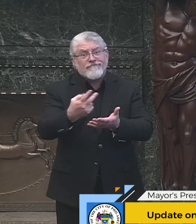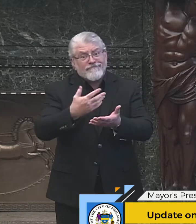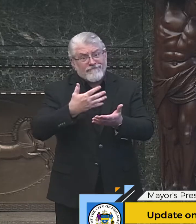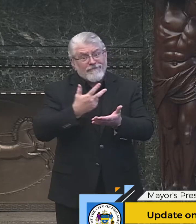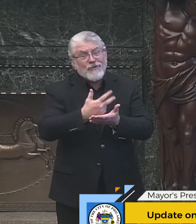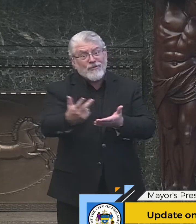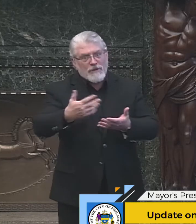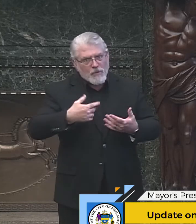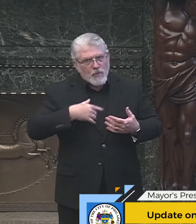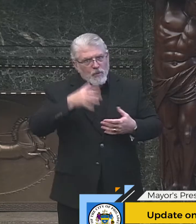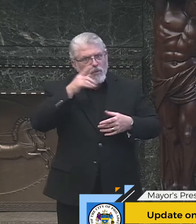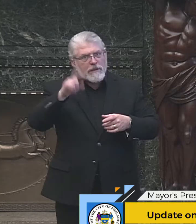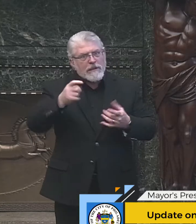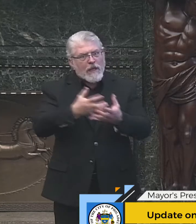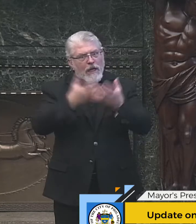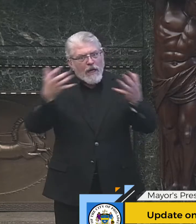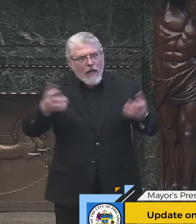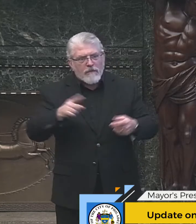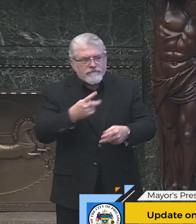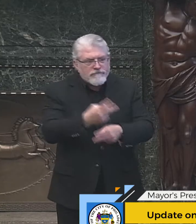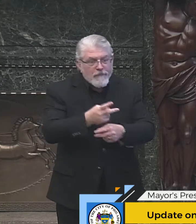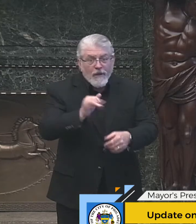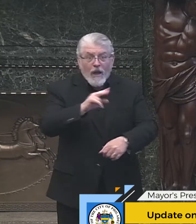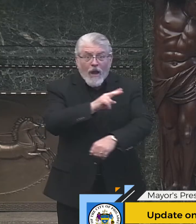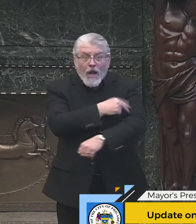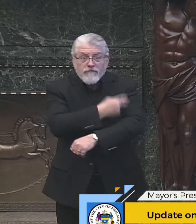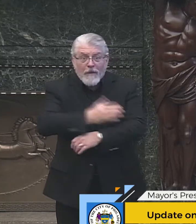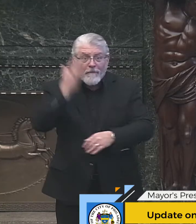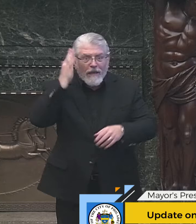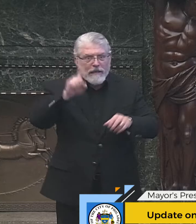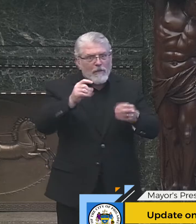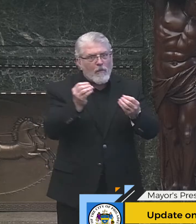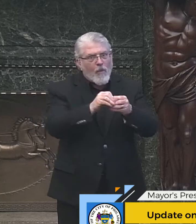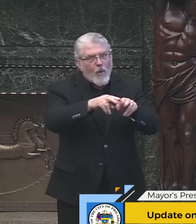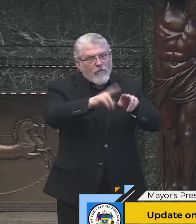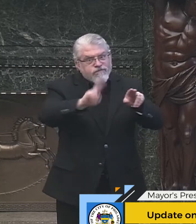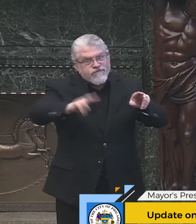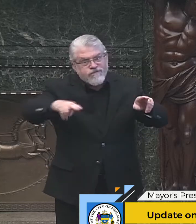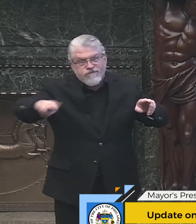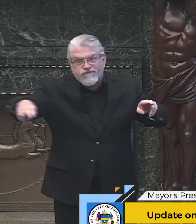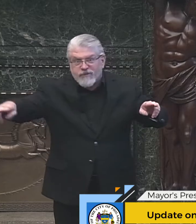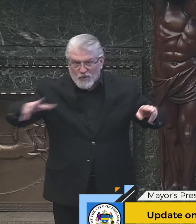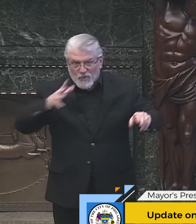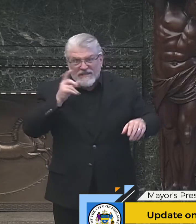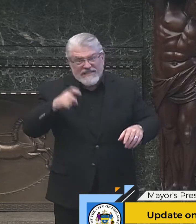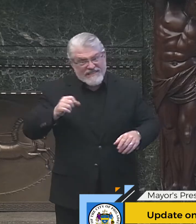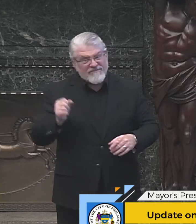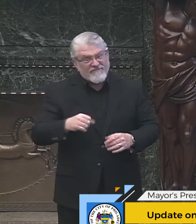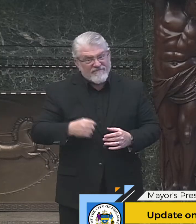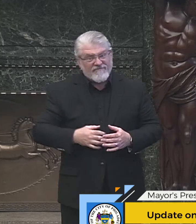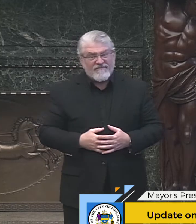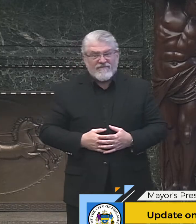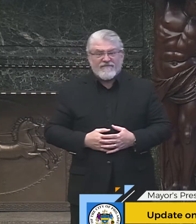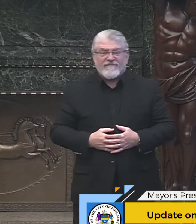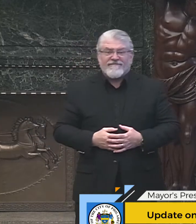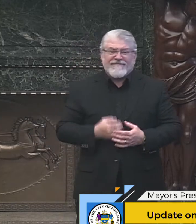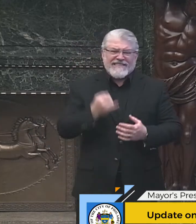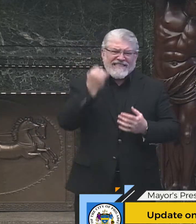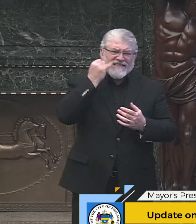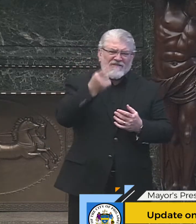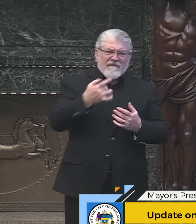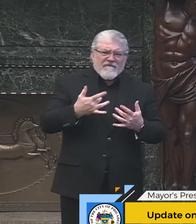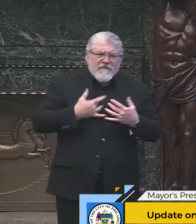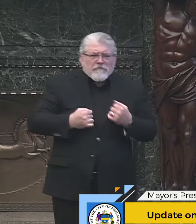care. They don't necessarily need to be seen by a physician, don't need to go to an emergency department. So if you're young and otherwise healthy, and you're not having difficulty